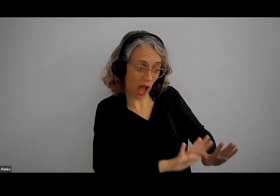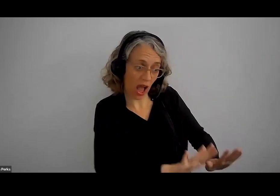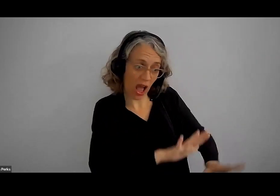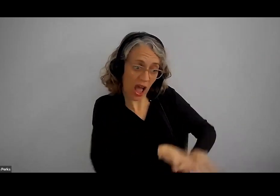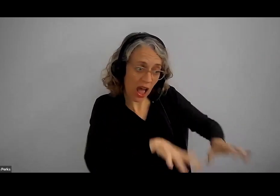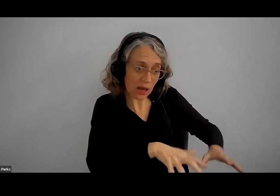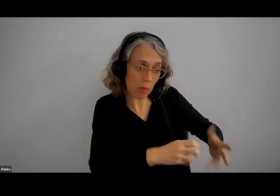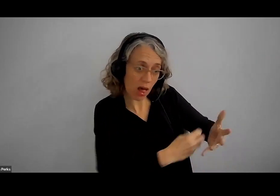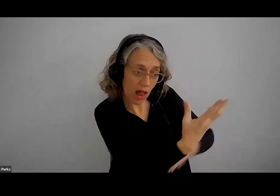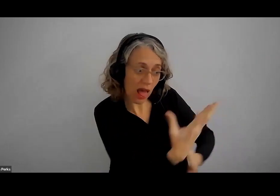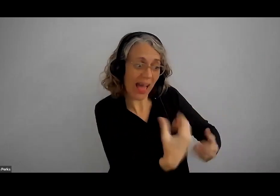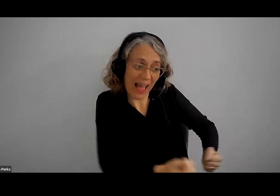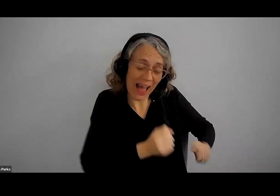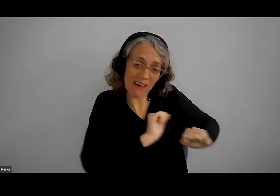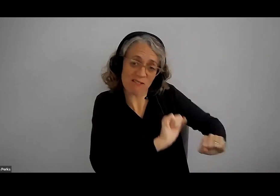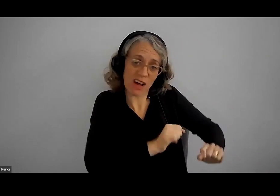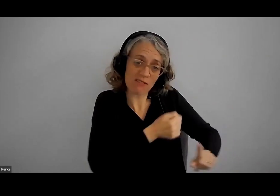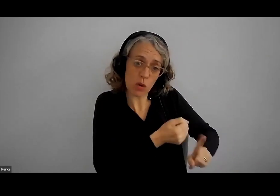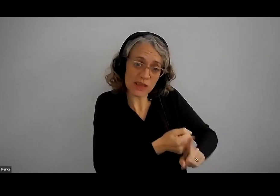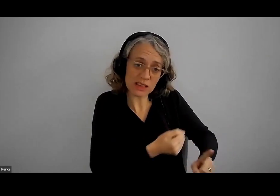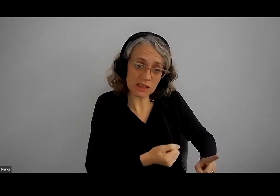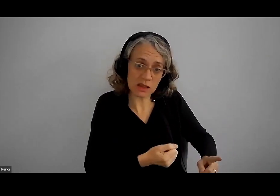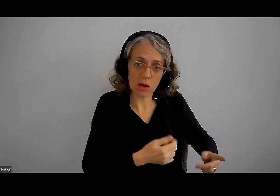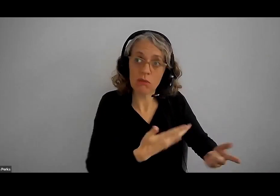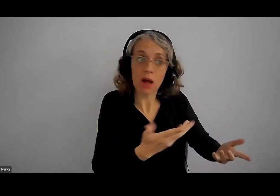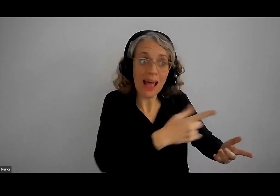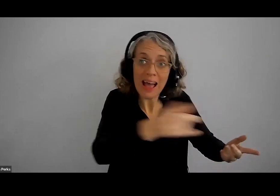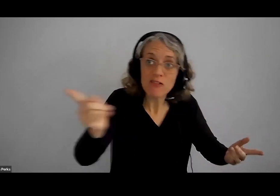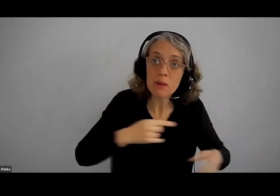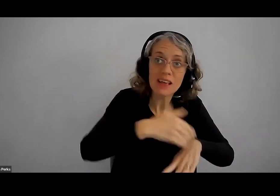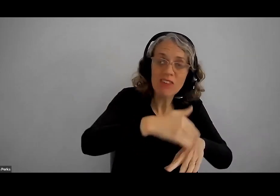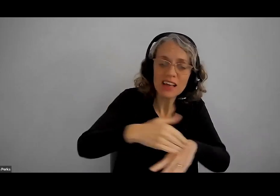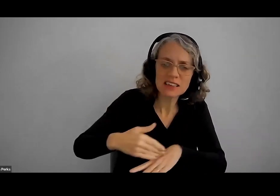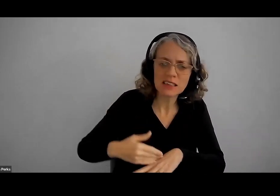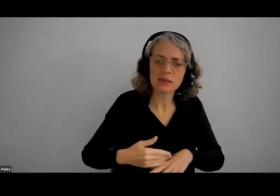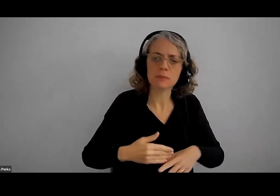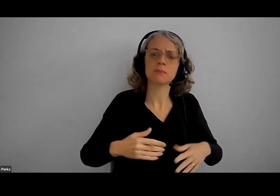a voice? Do all those affected have a voice? What are